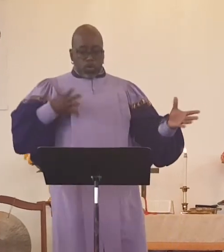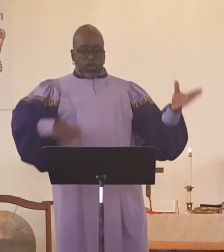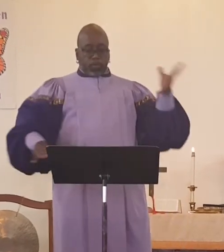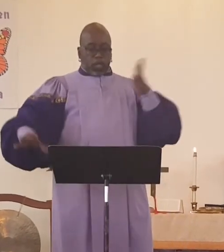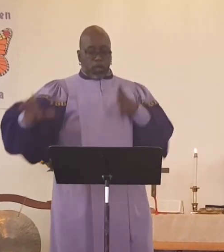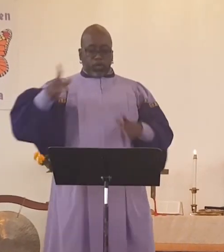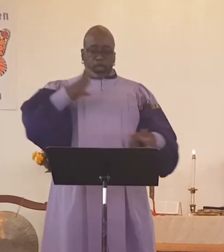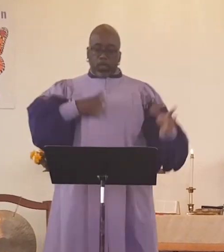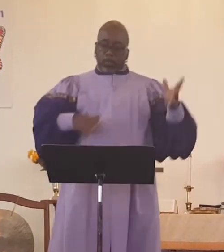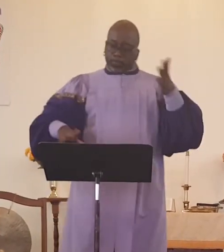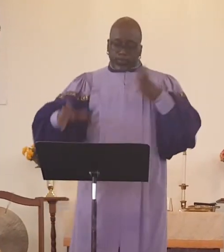remove clothing.